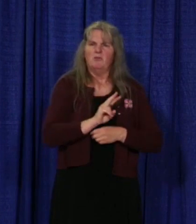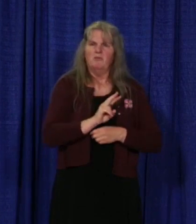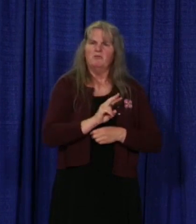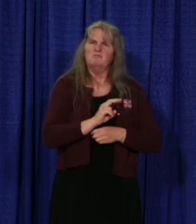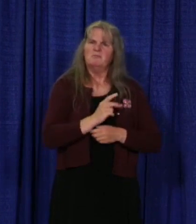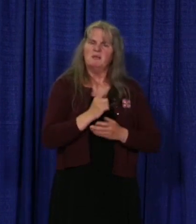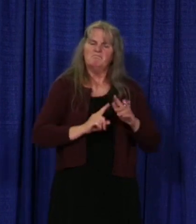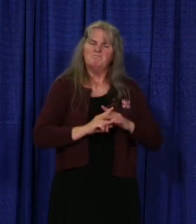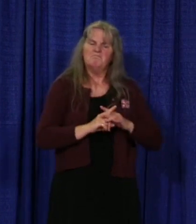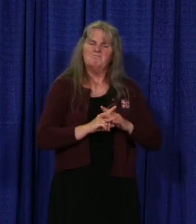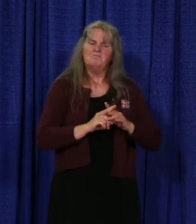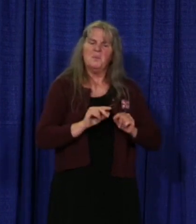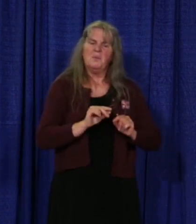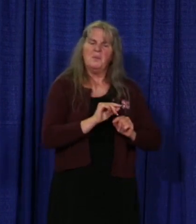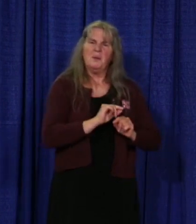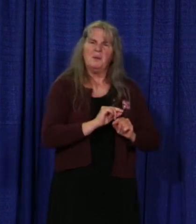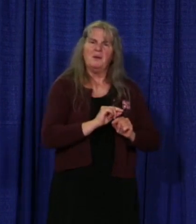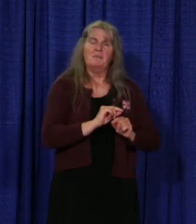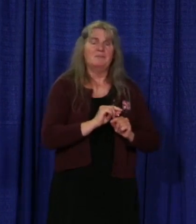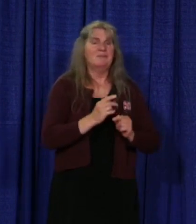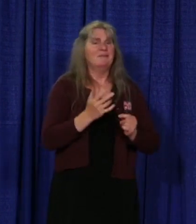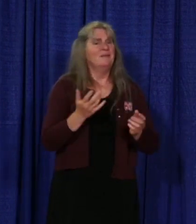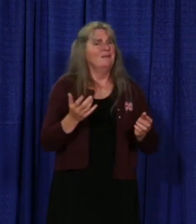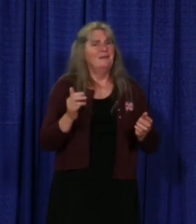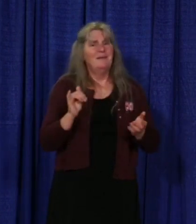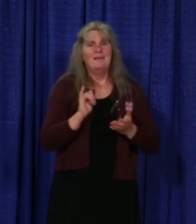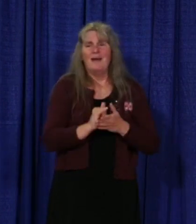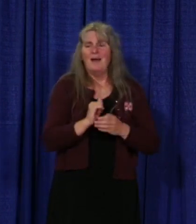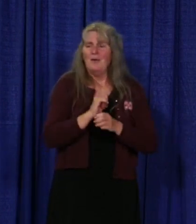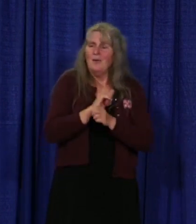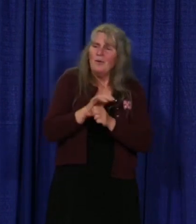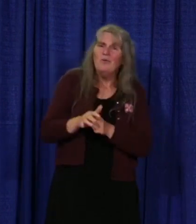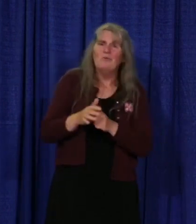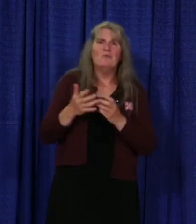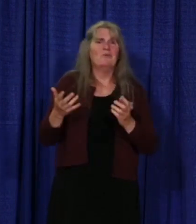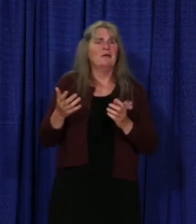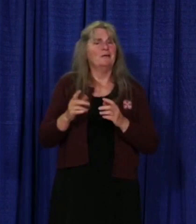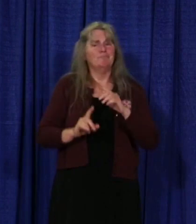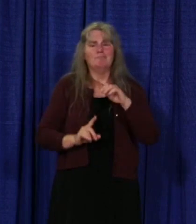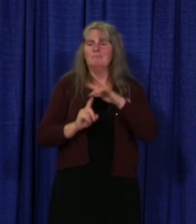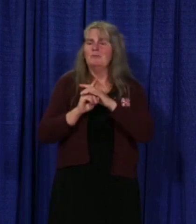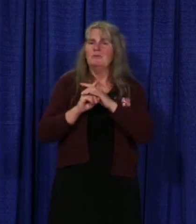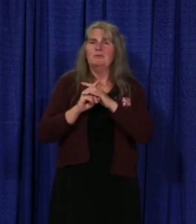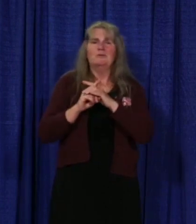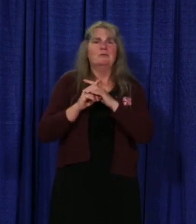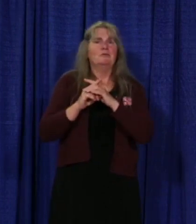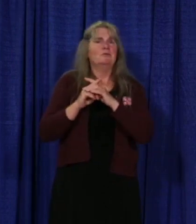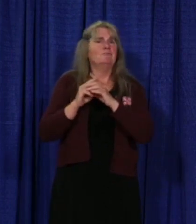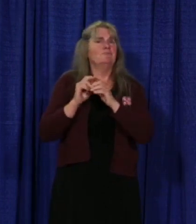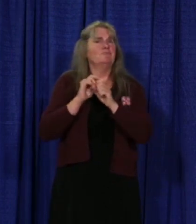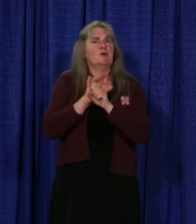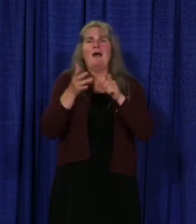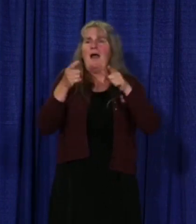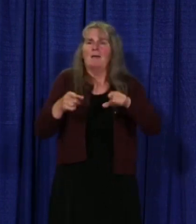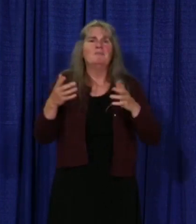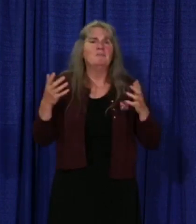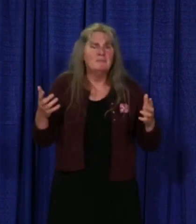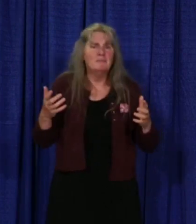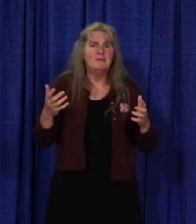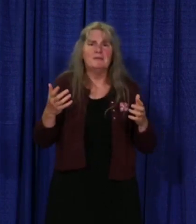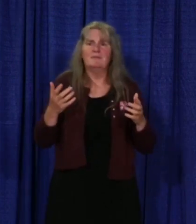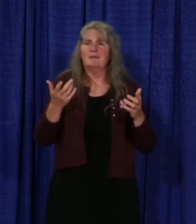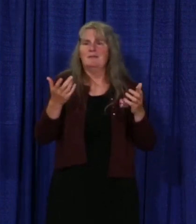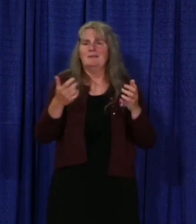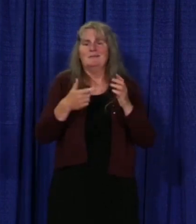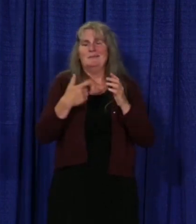So this is, COVID behaving as it does. Outbreaks occurring with as the Premier says, associated with a couple